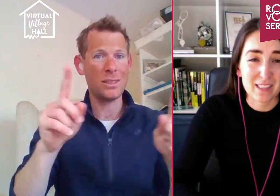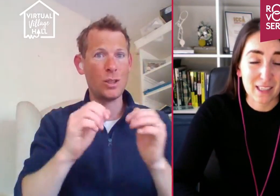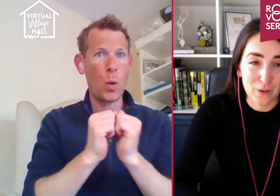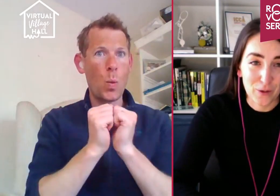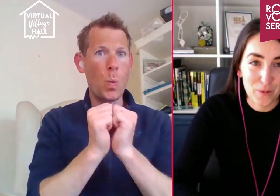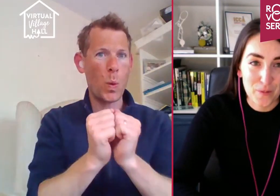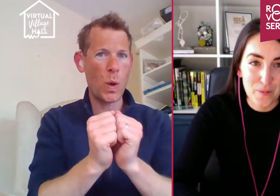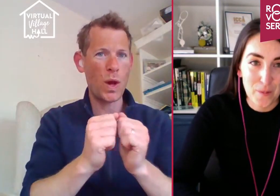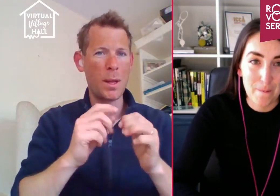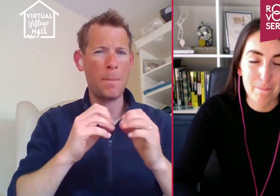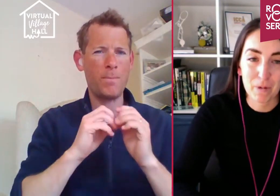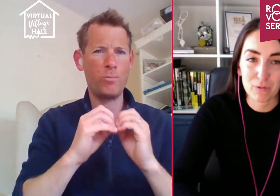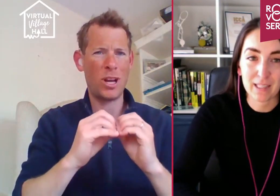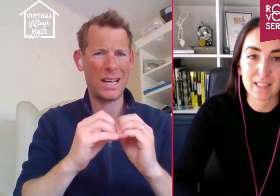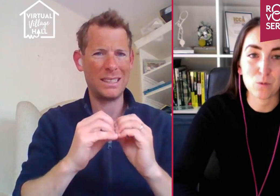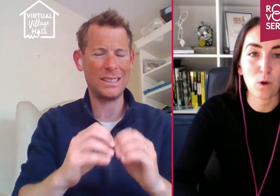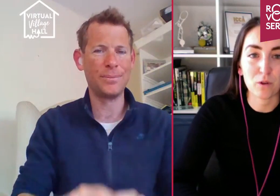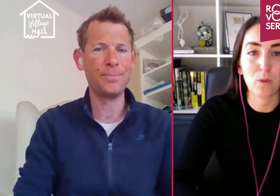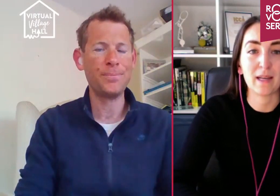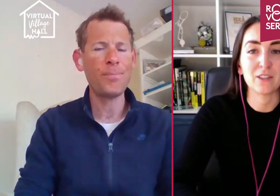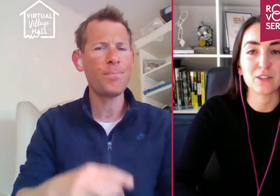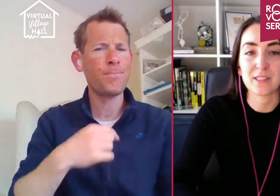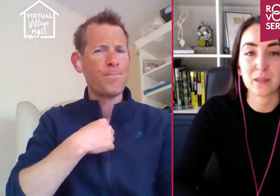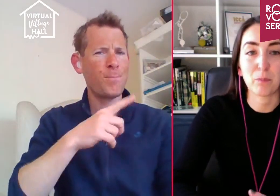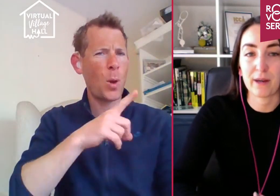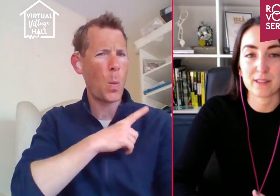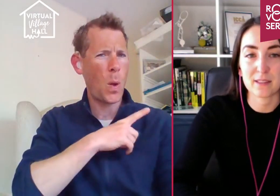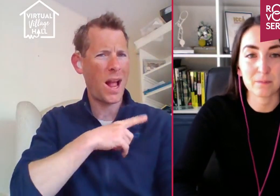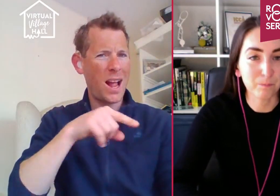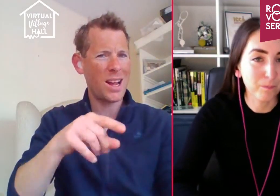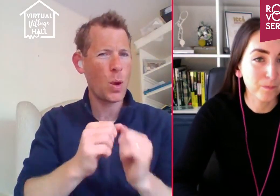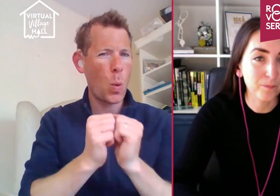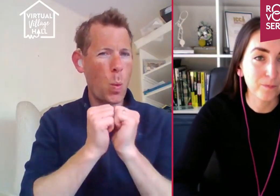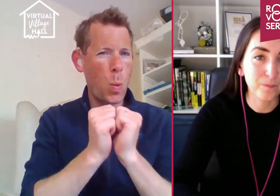you all, but it really is worthwhile just to get practicing.